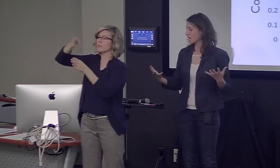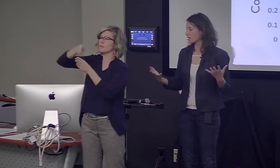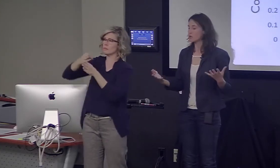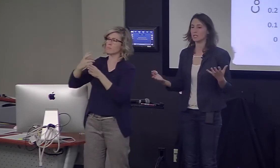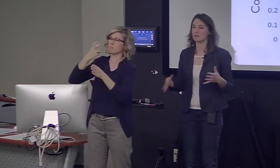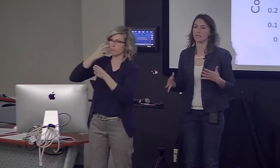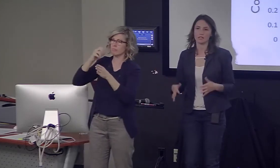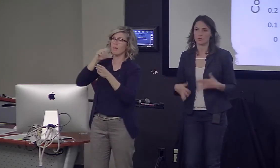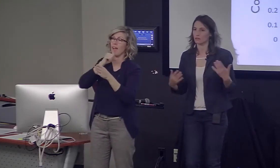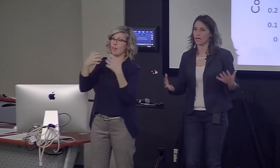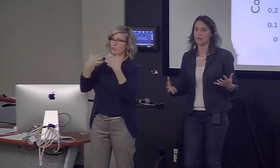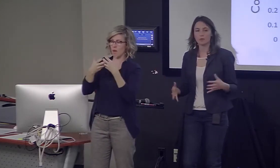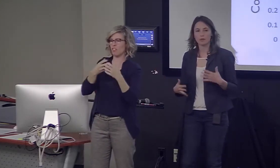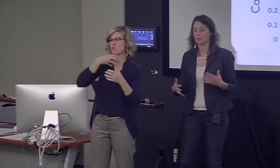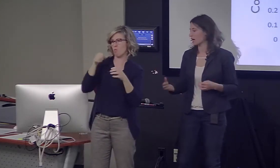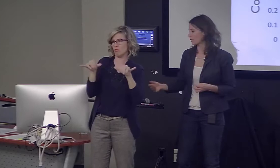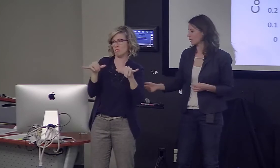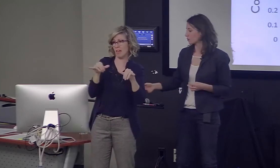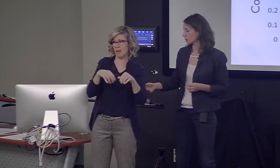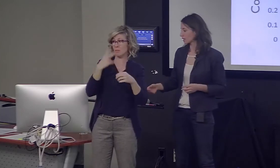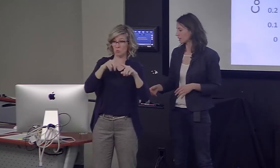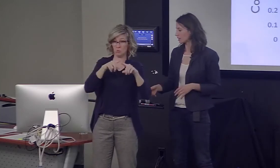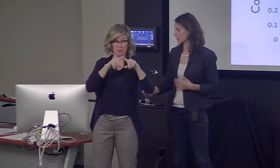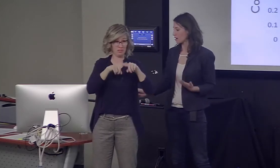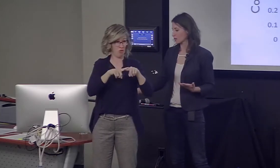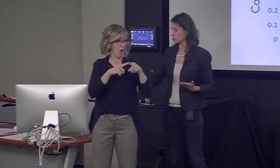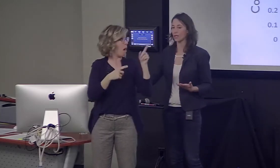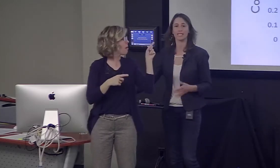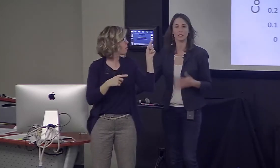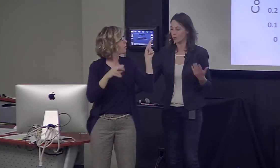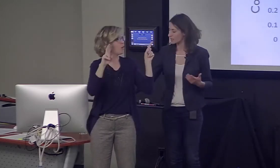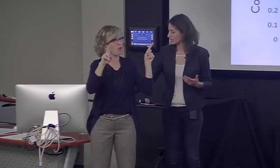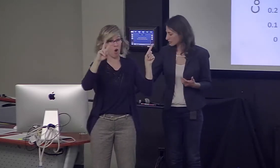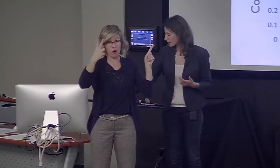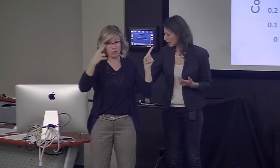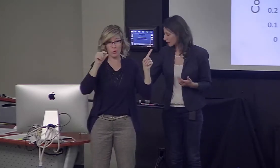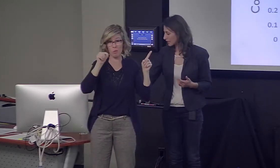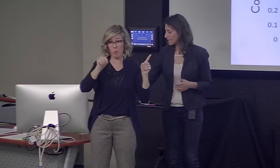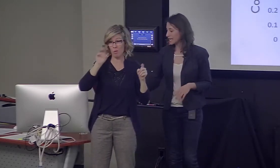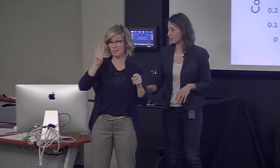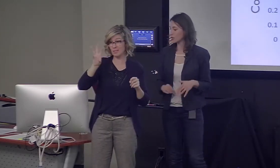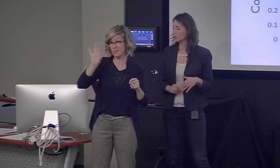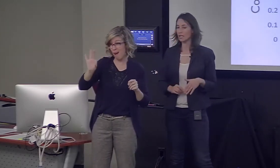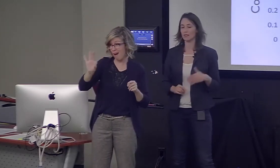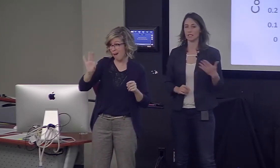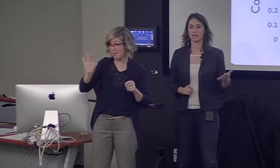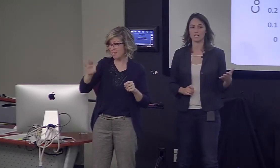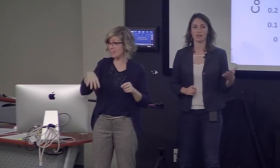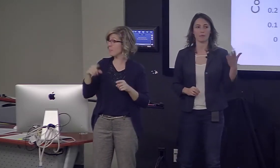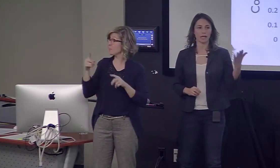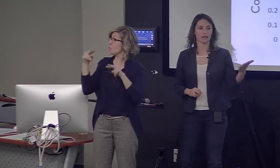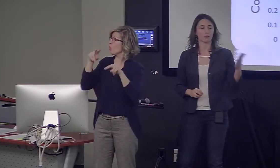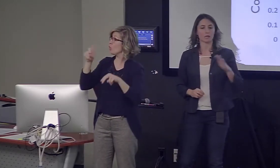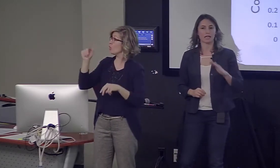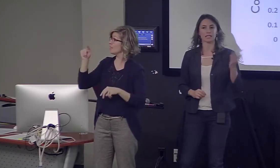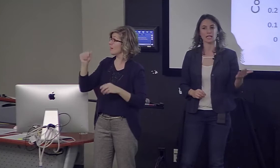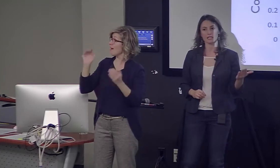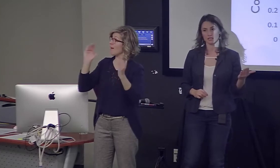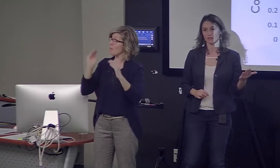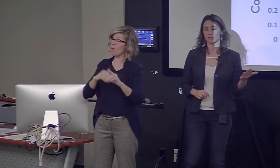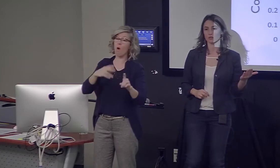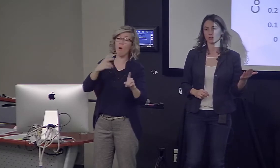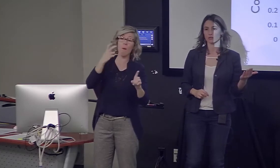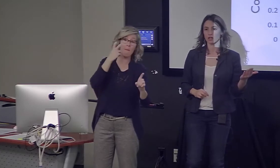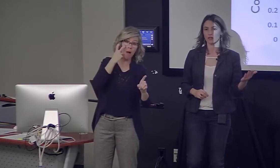participants. And you see the ratings are reliable, they're pretty highly correlated, the R squared is 0.69. And when you look at the data comparing blind and